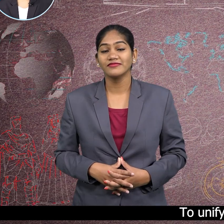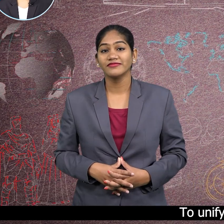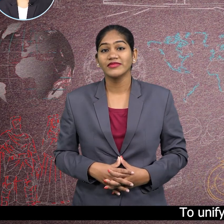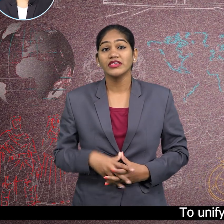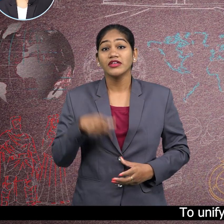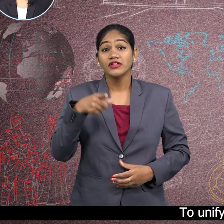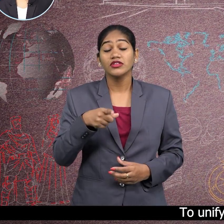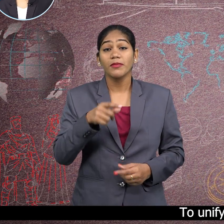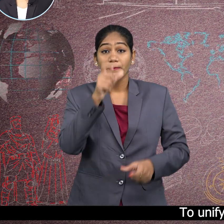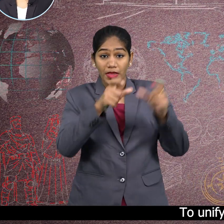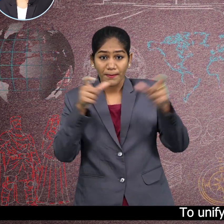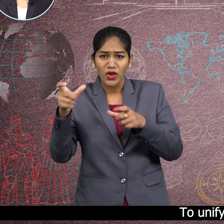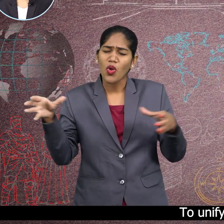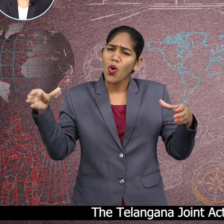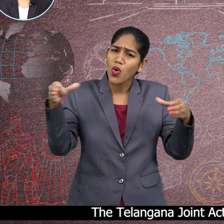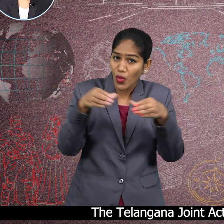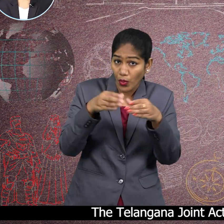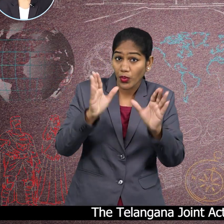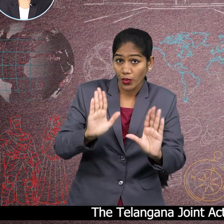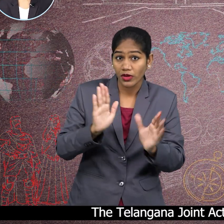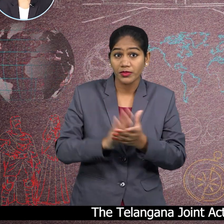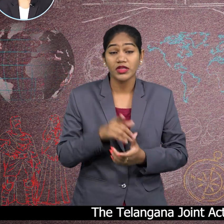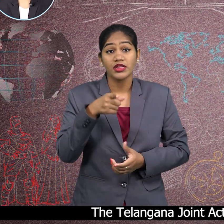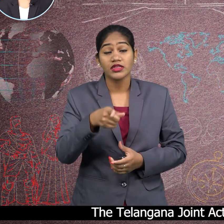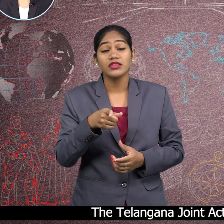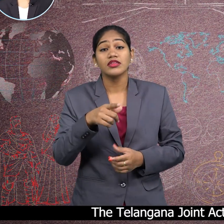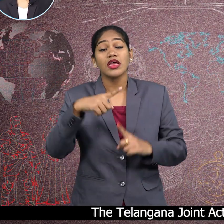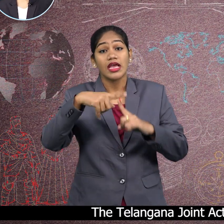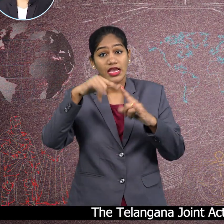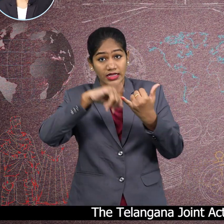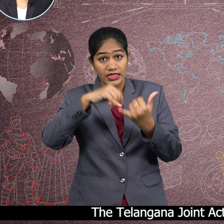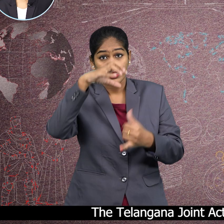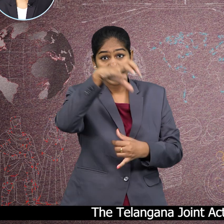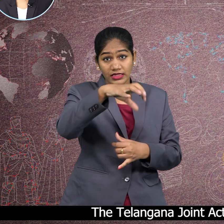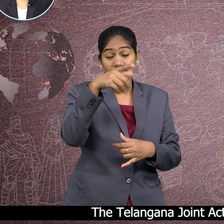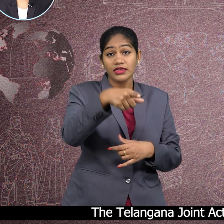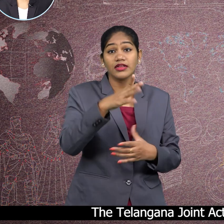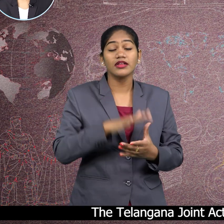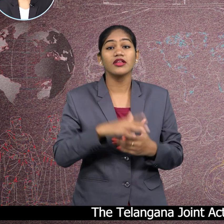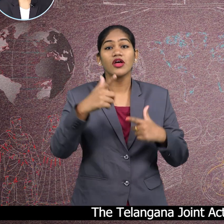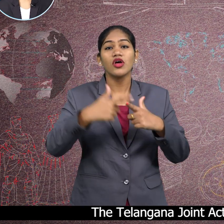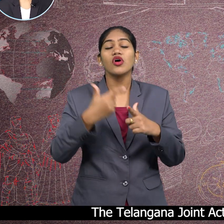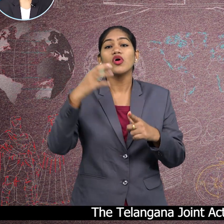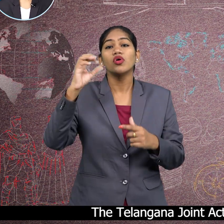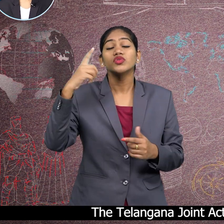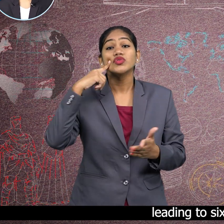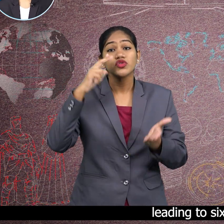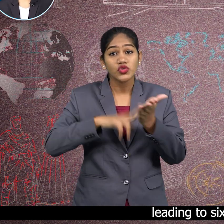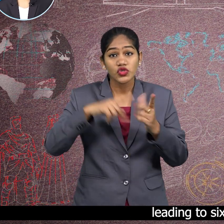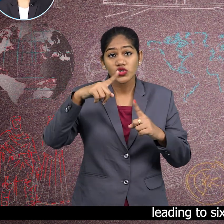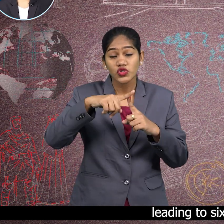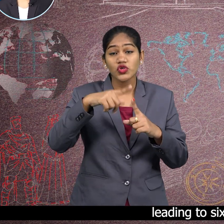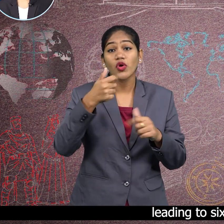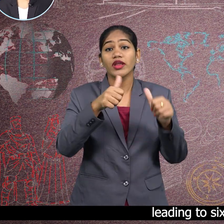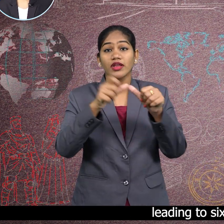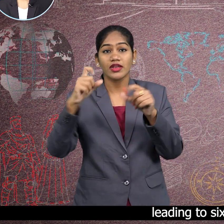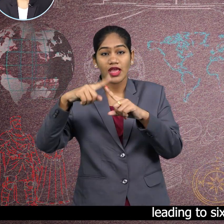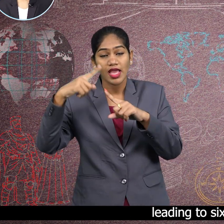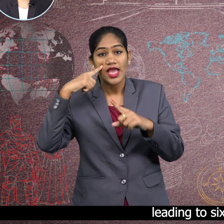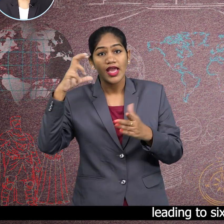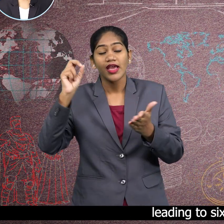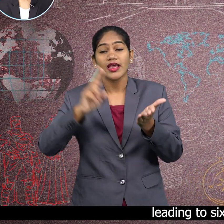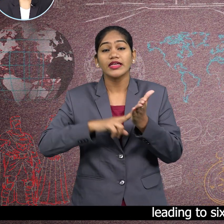To unify the people, the Telangana Joint Action Committee was formed, leading to